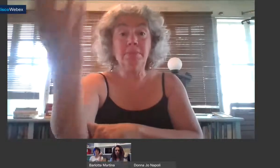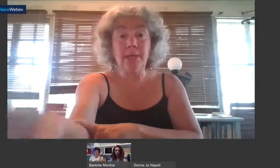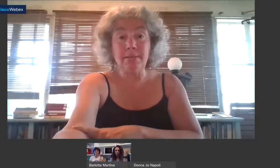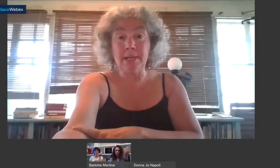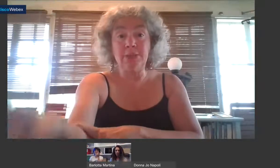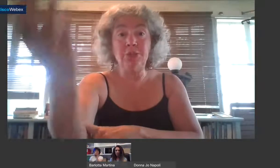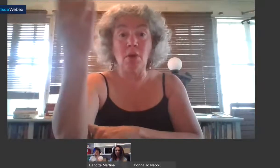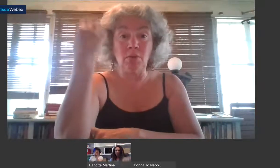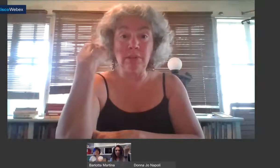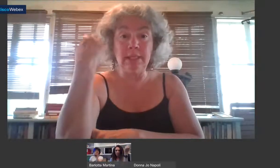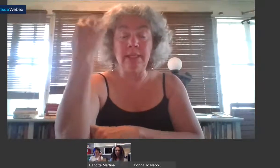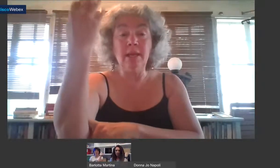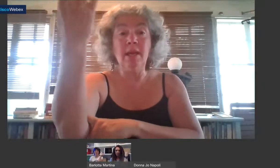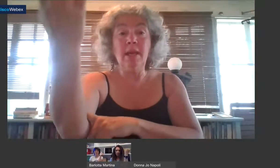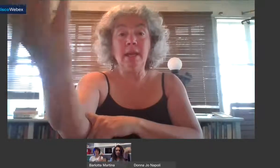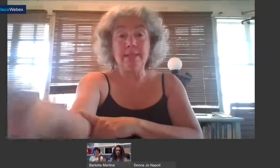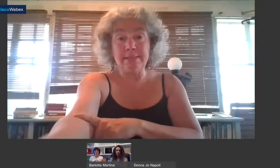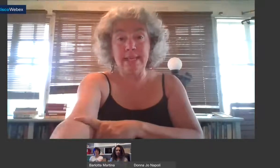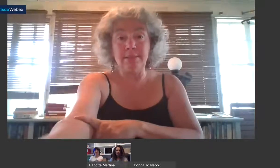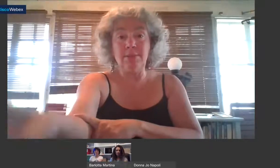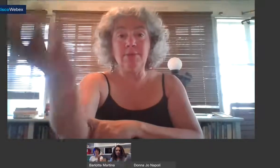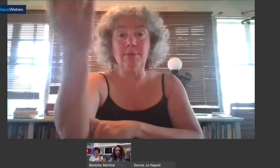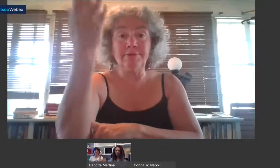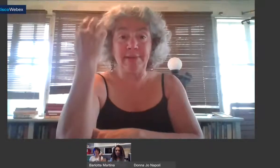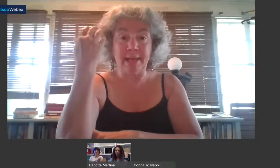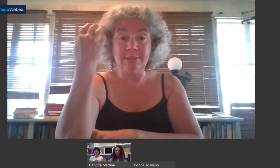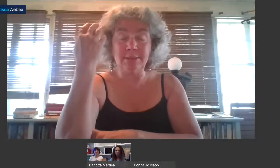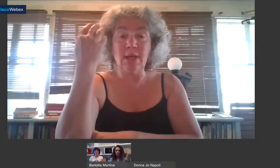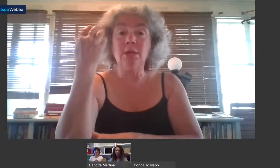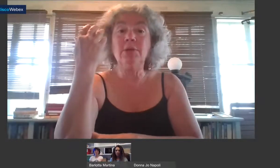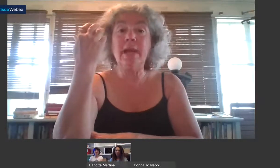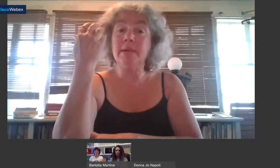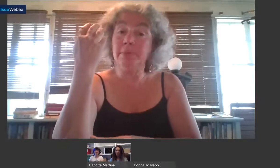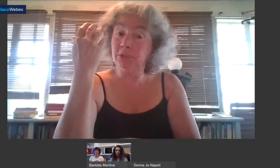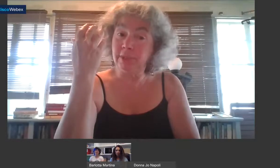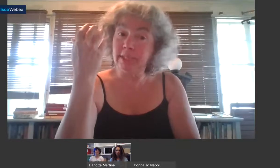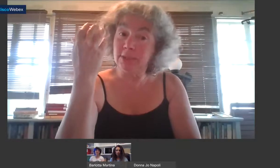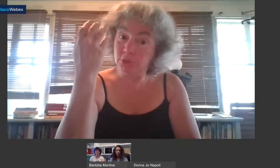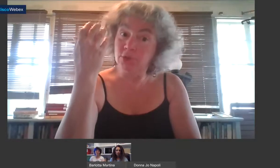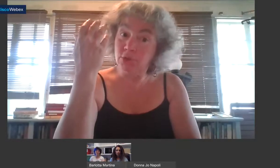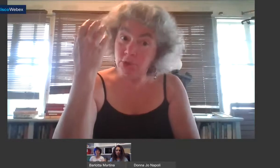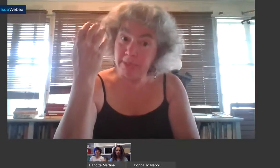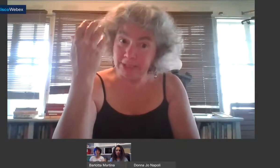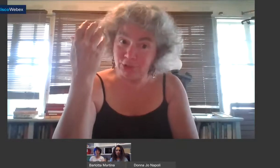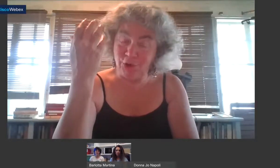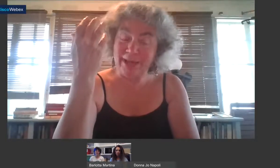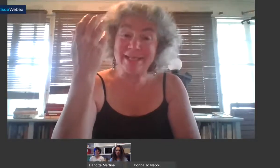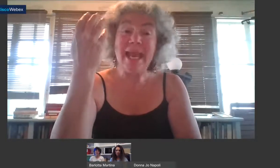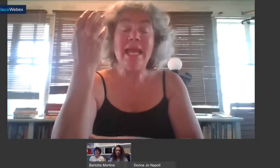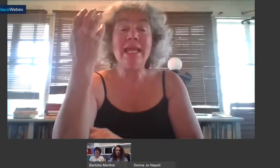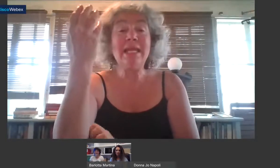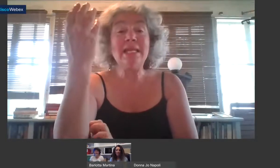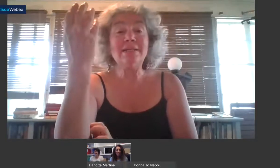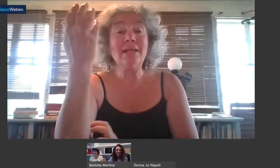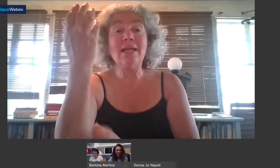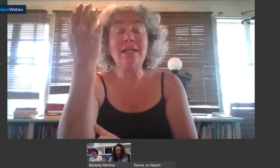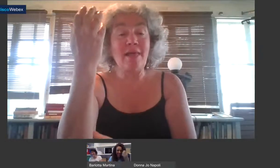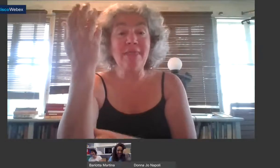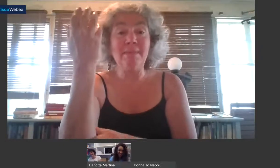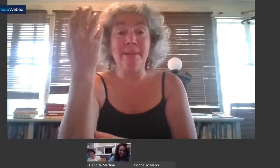Pretty much only extend or flex. Your elbow joint is your stupidest joint. It is nothing but